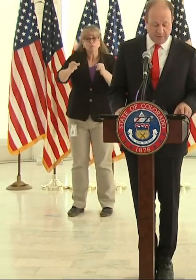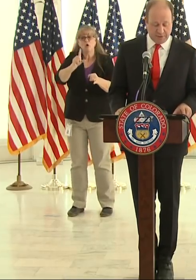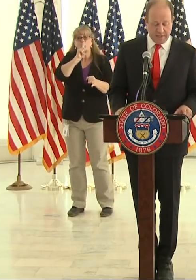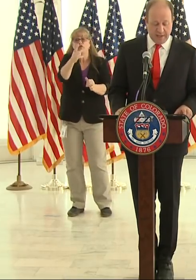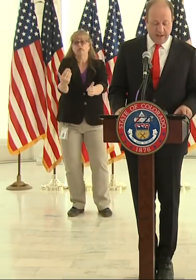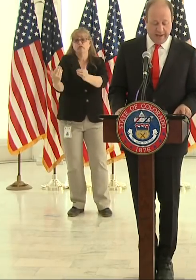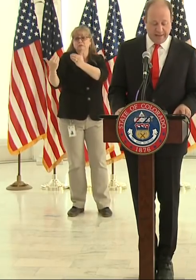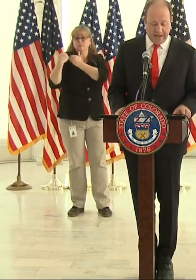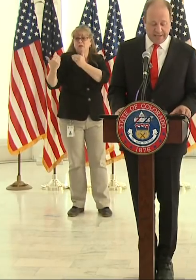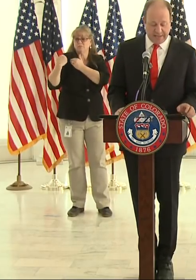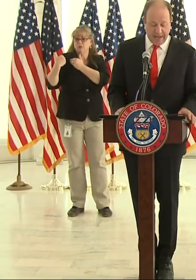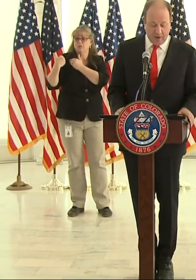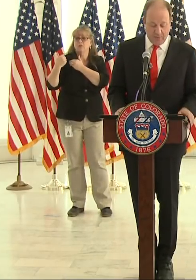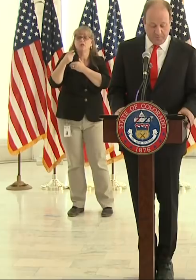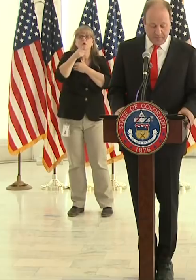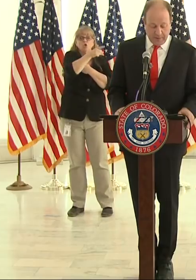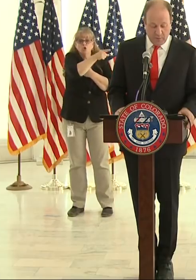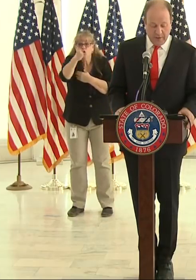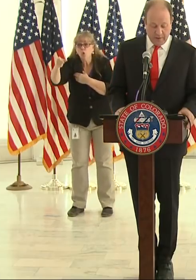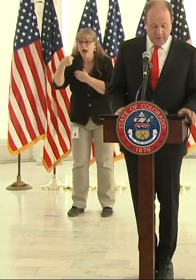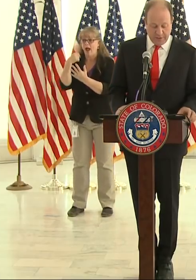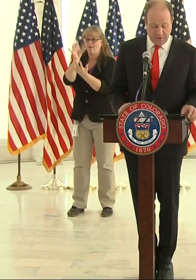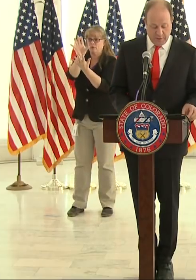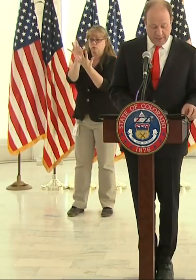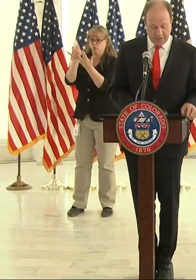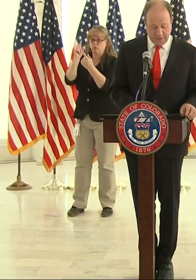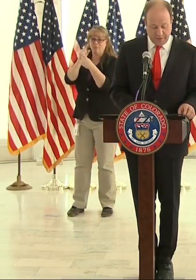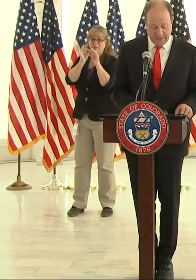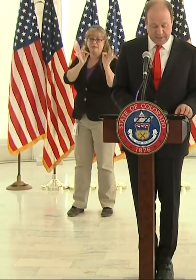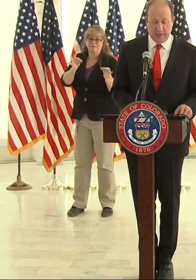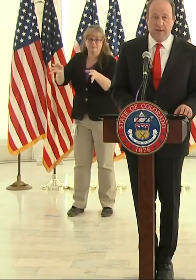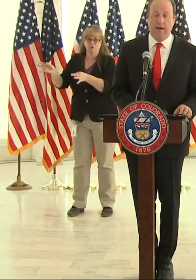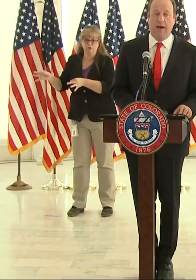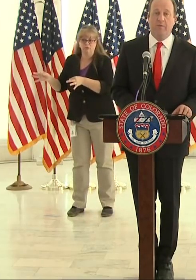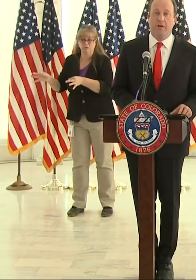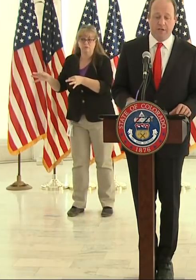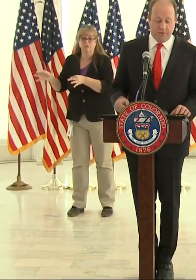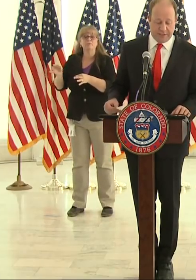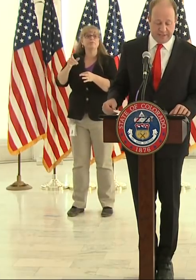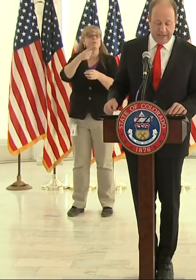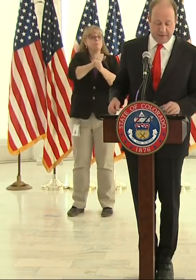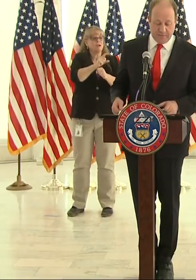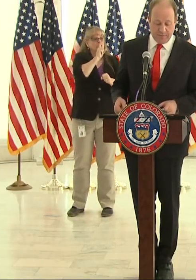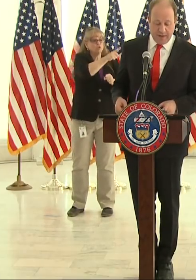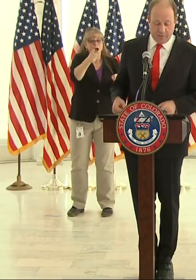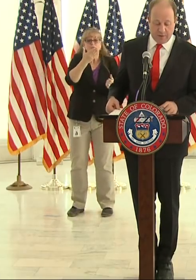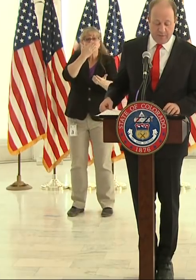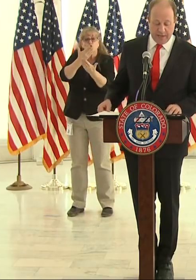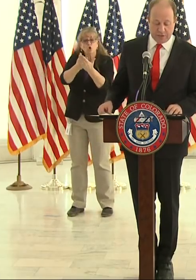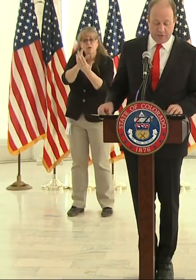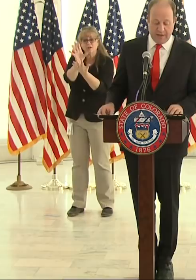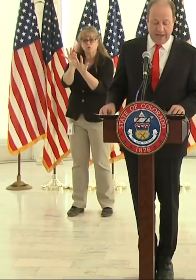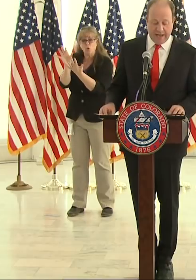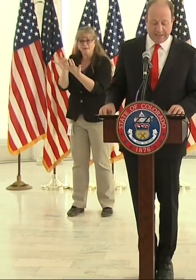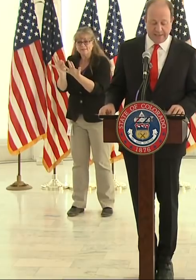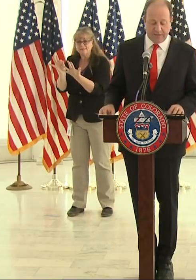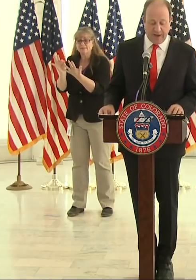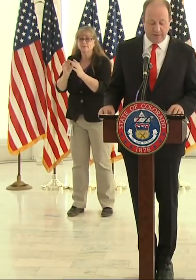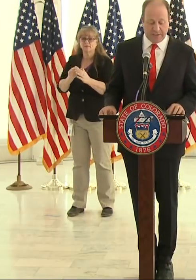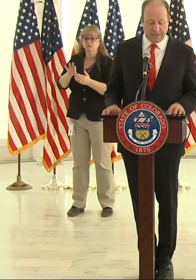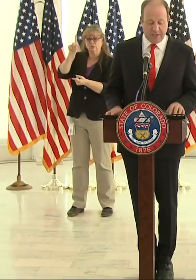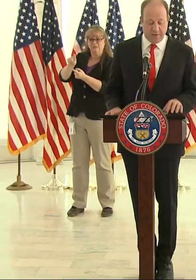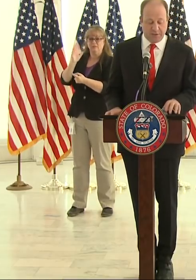and neighbors. That is how we are going to do this. And we're going to do this together, and we're going to make sure that as